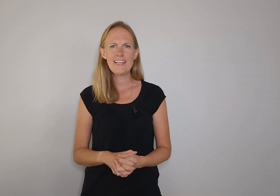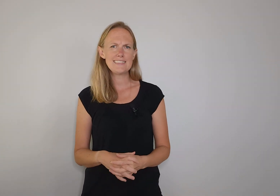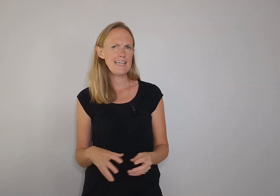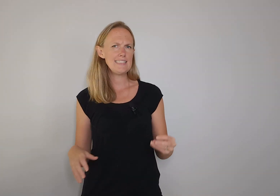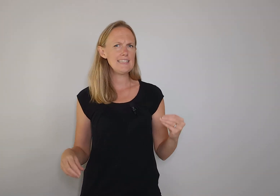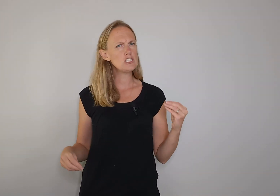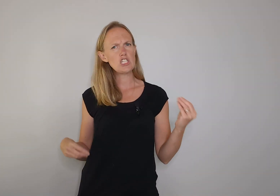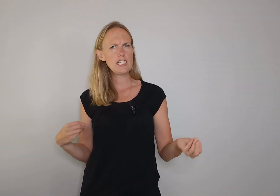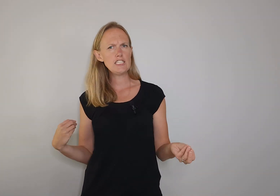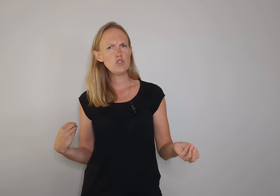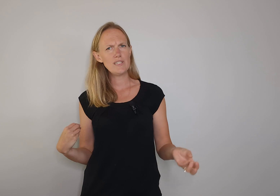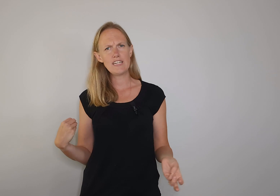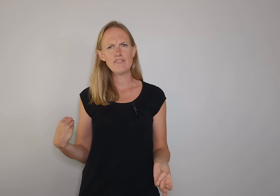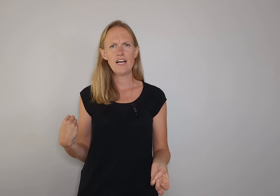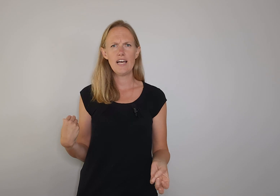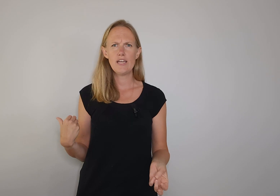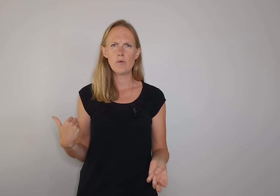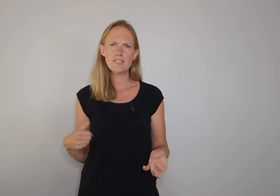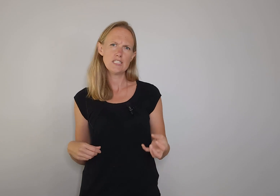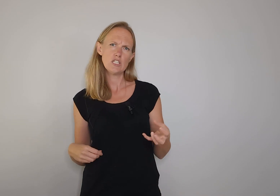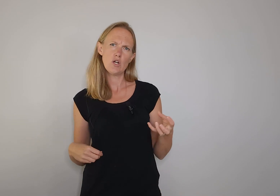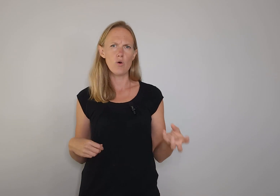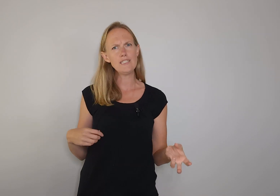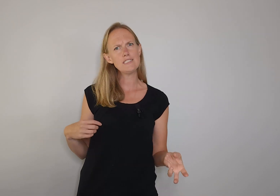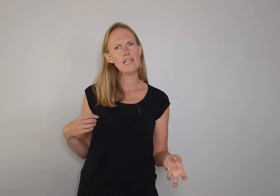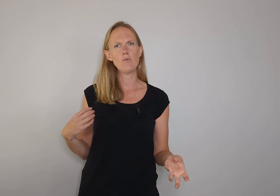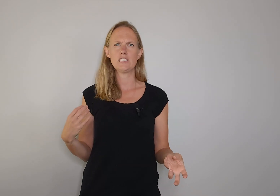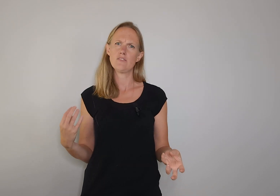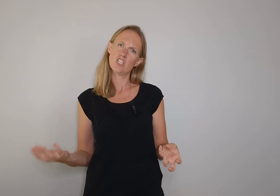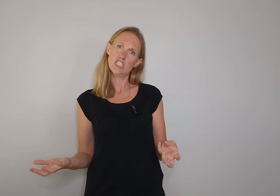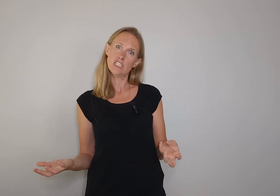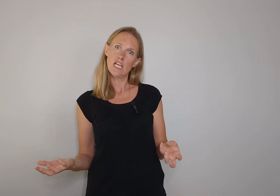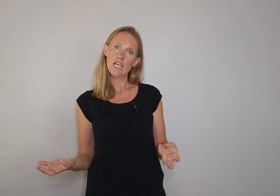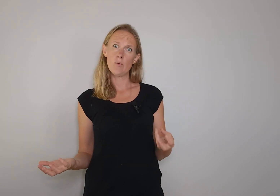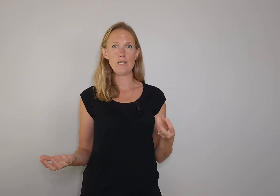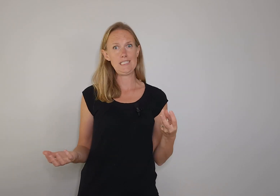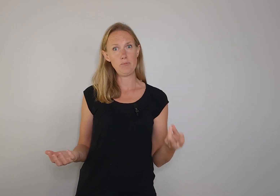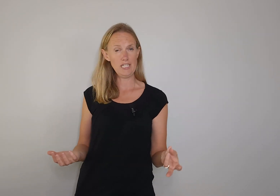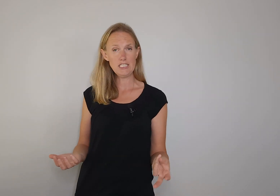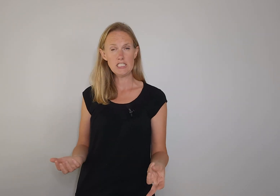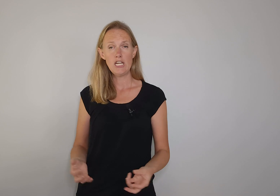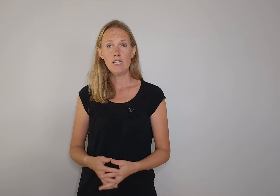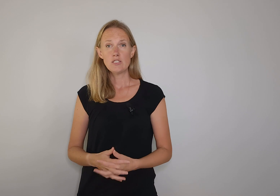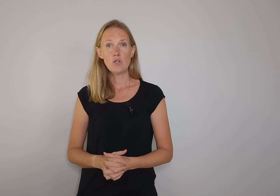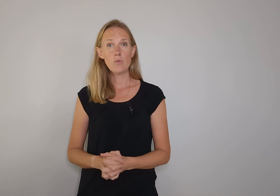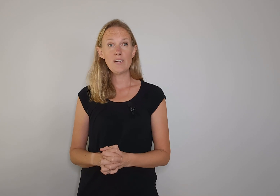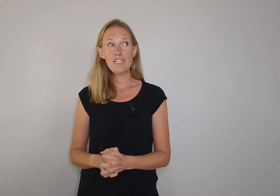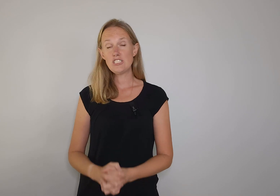that it's actually a little tricky to identify what's the chorus and what's the verse and what's the bridge. So we're going to do